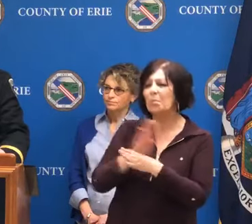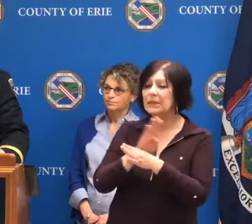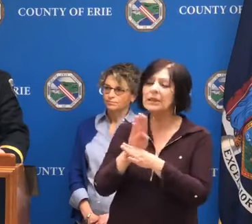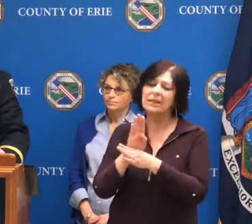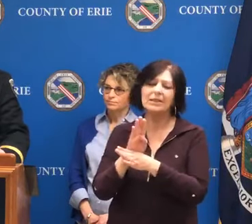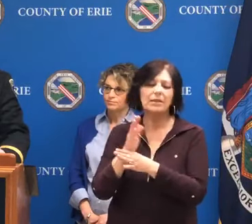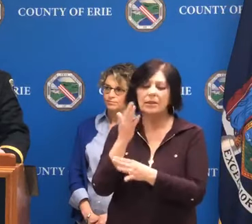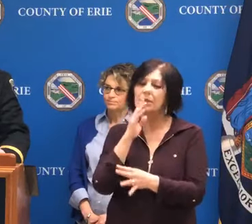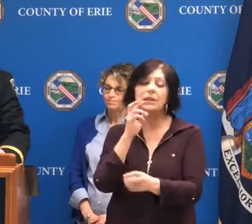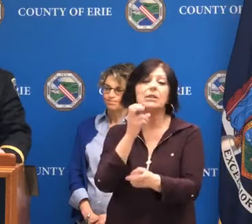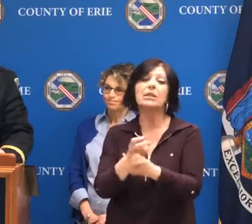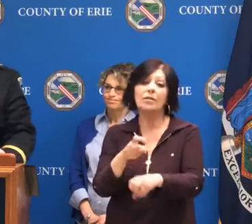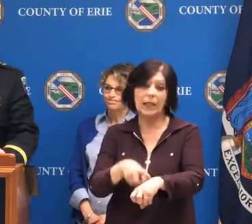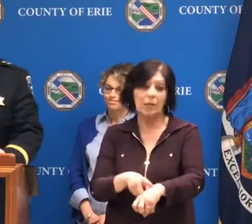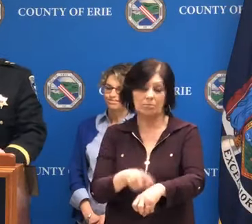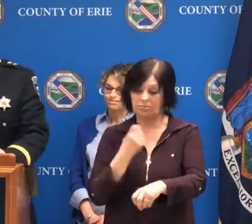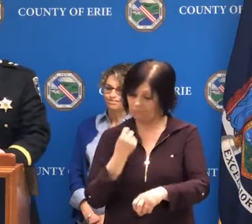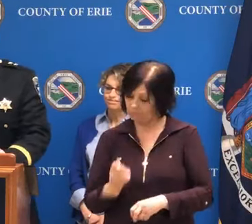is a really tough time.